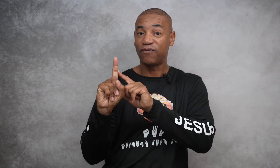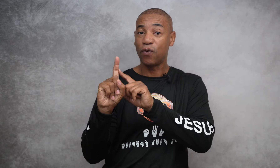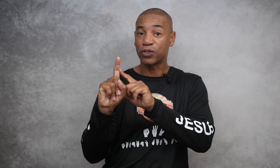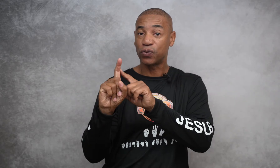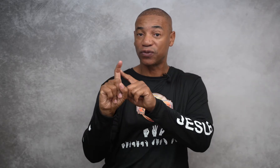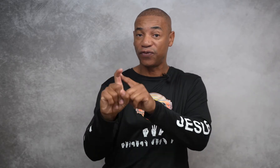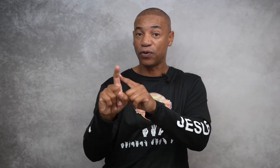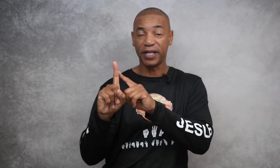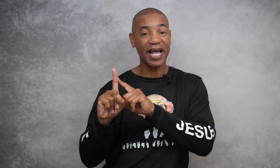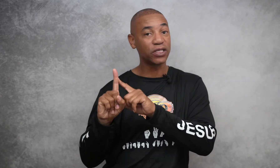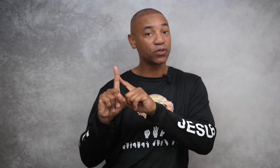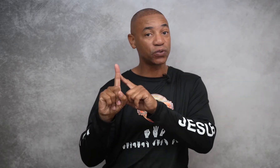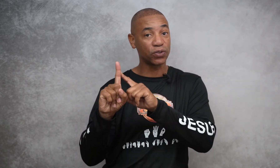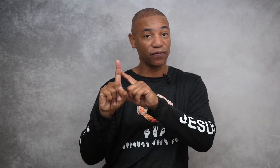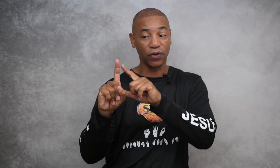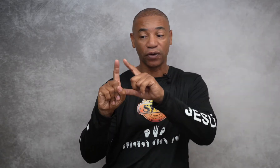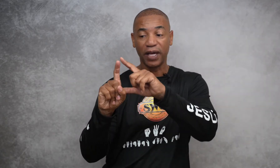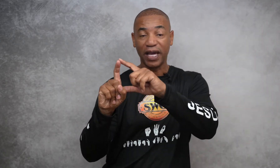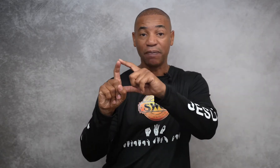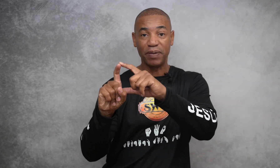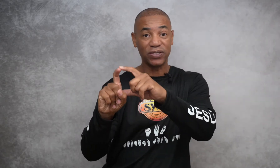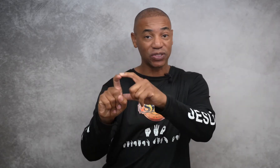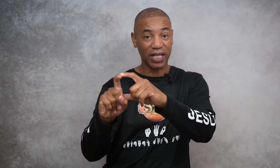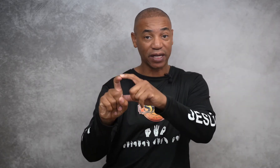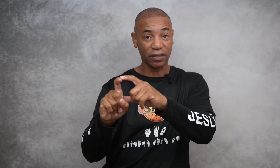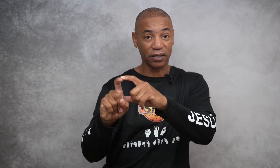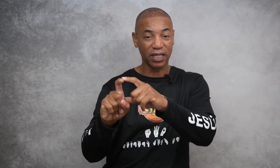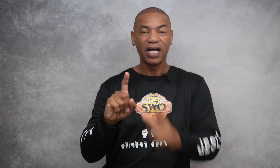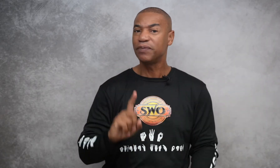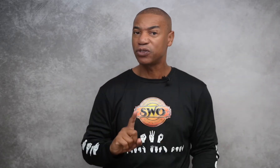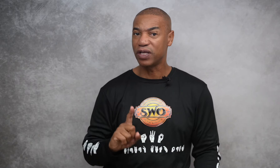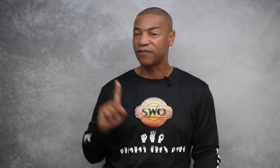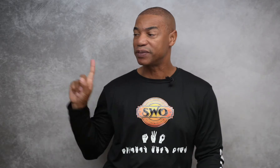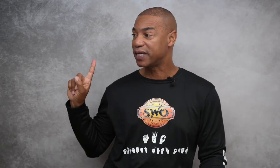forward towards the viewer, and as it goes towards the viewer, it bends into like a hook. Let me show you that from the side.